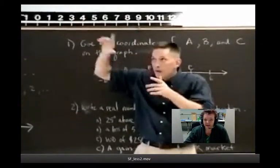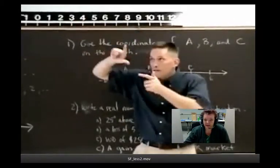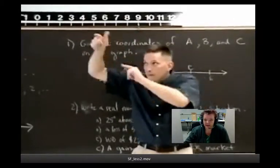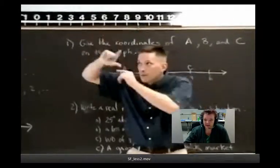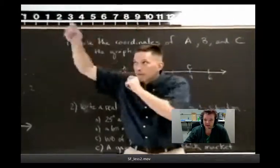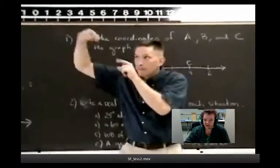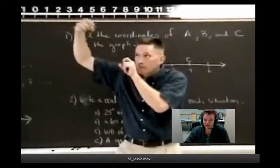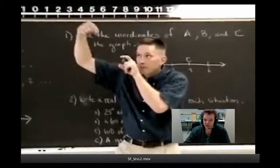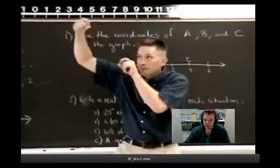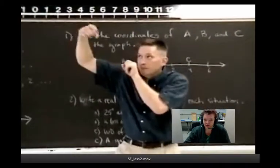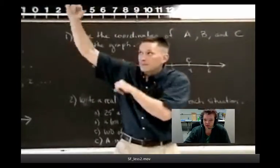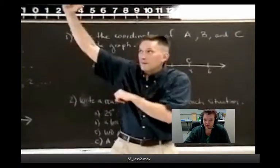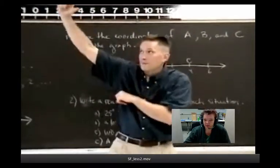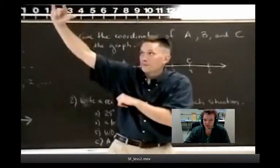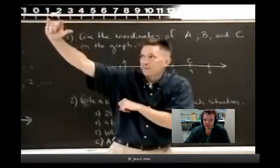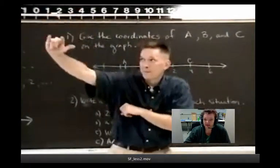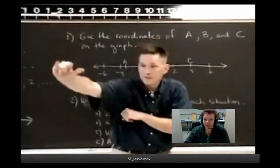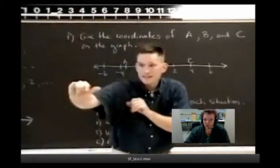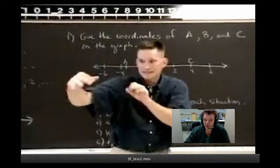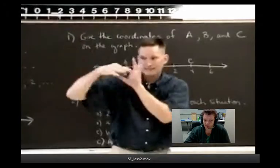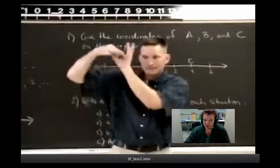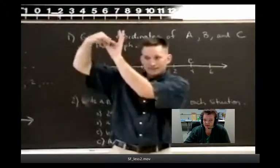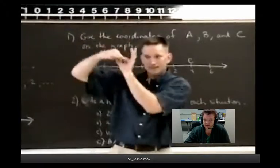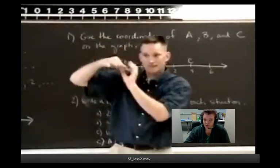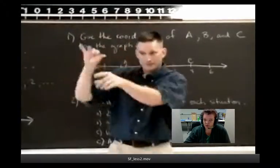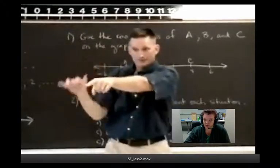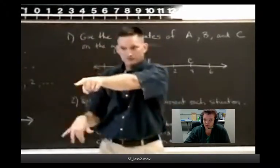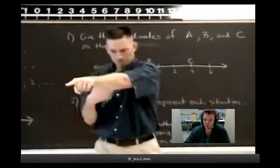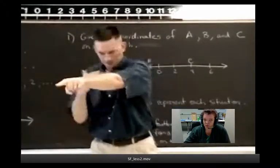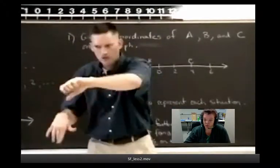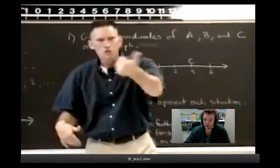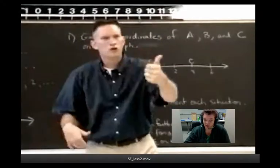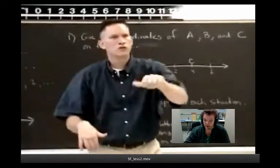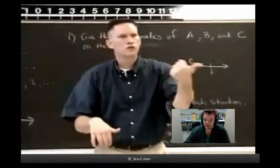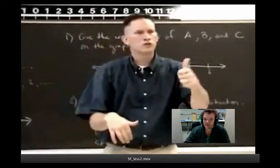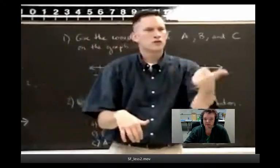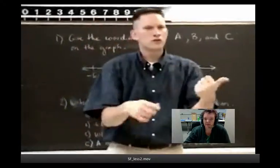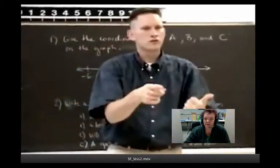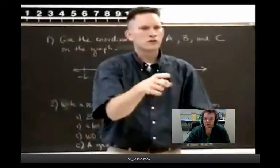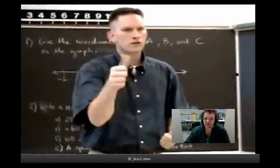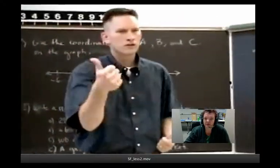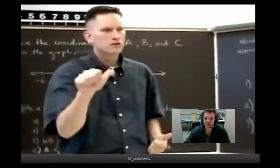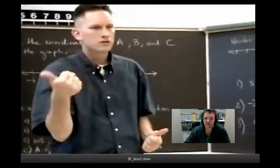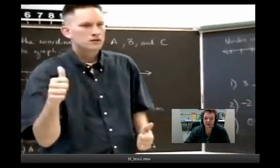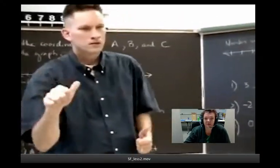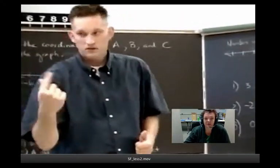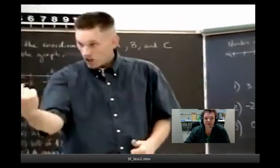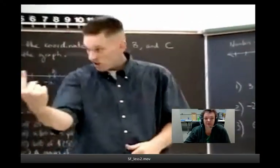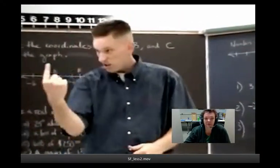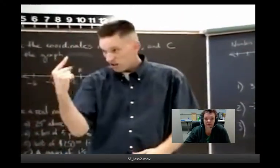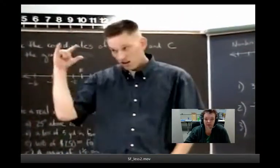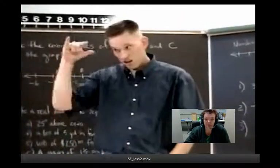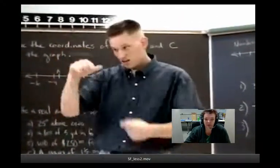pilots need to talk to the control tower, be given coordinates to know where to land. What's another example?